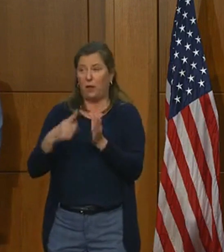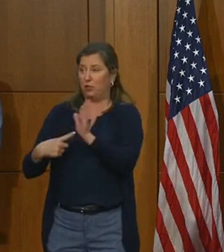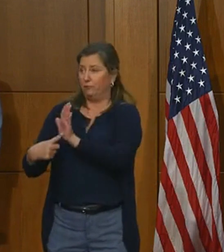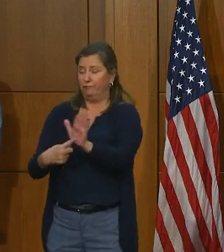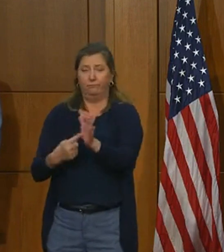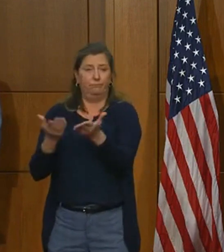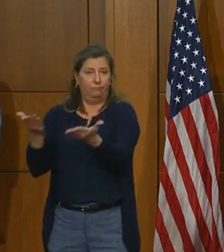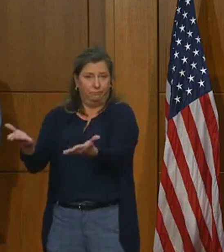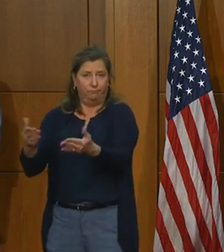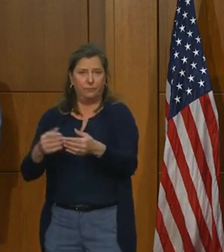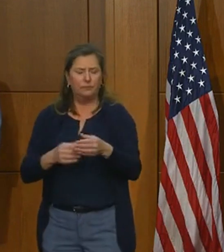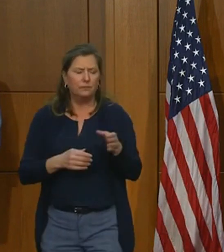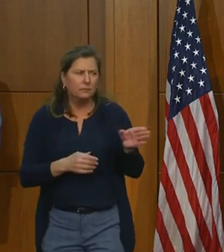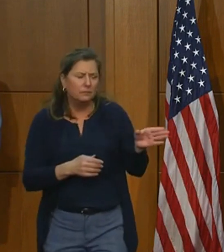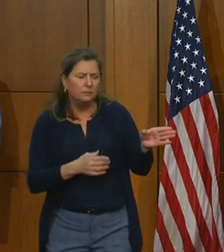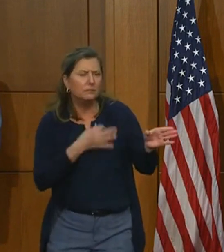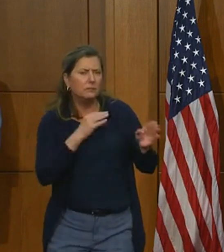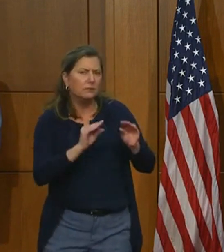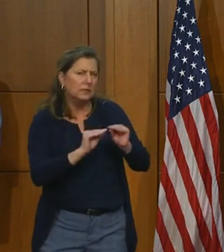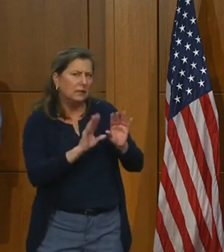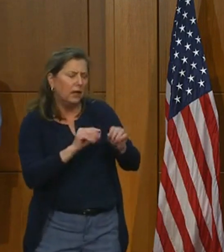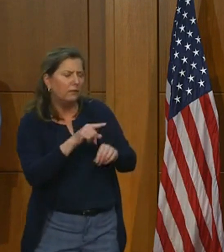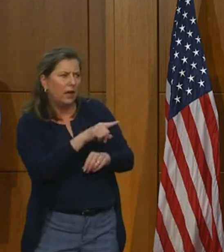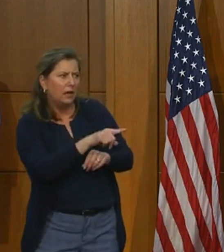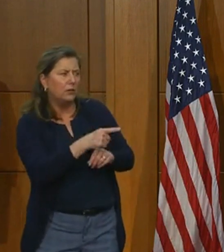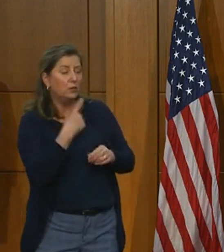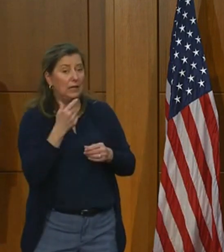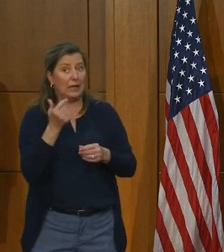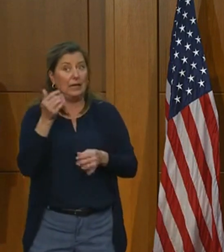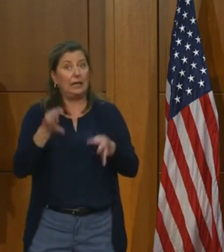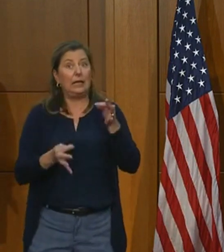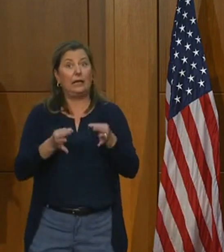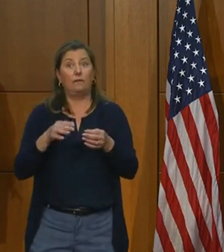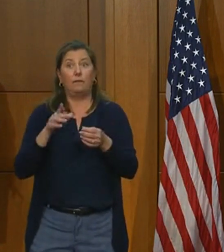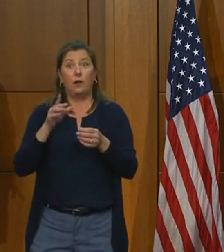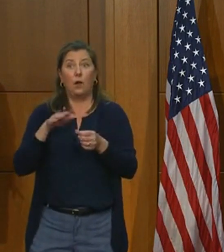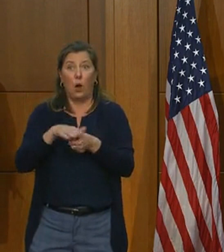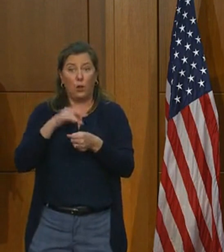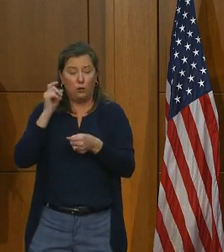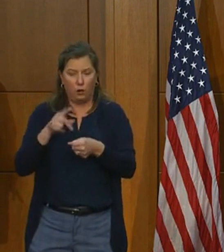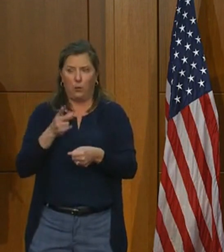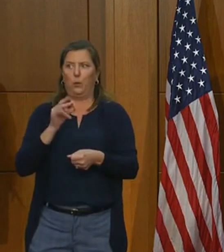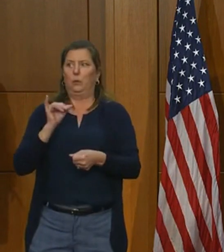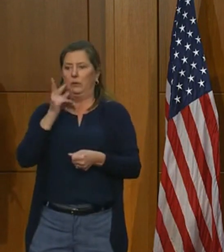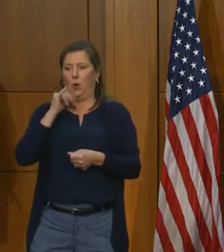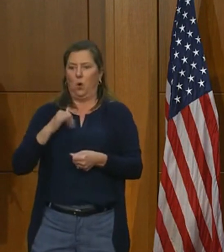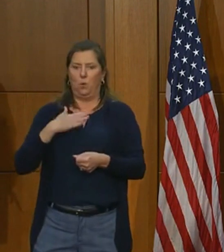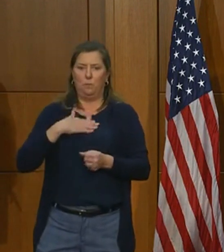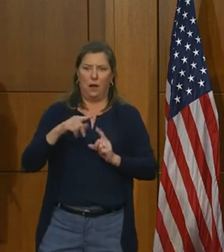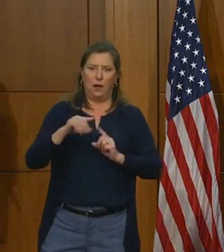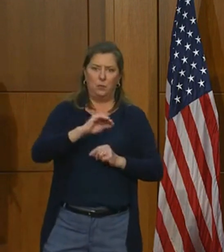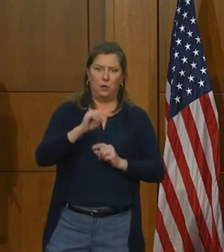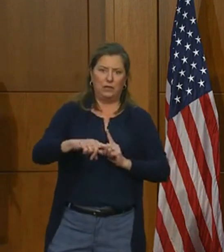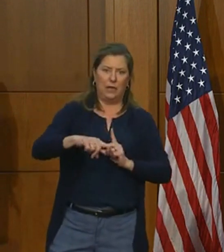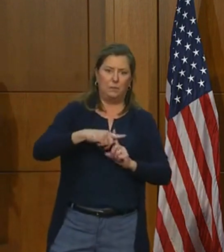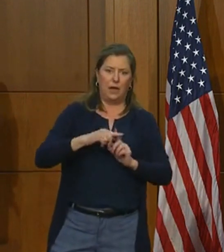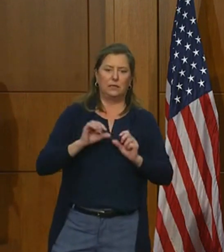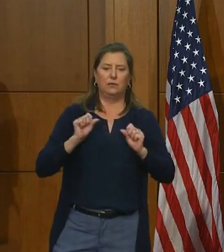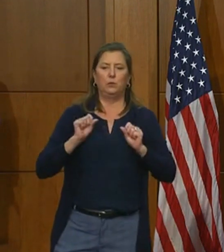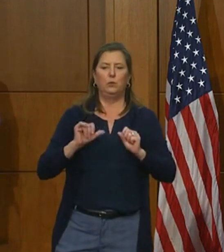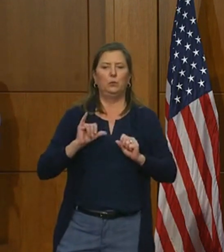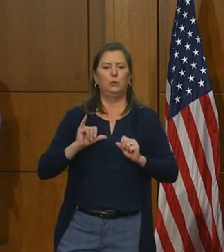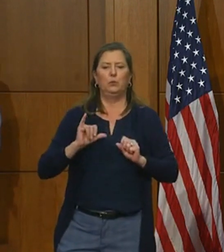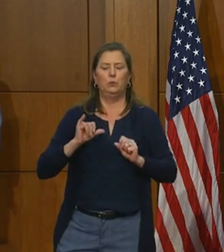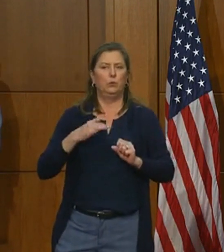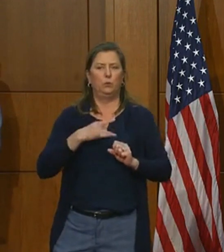available. And just to clarify, Governor, you had said that if a locality now sees what their local percent positivity is, and they're like,